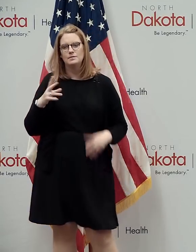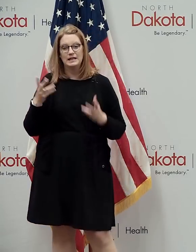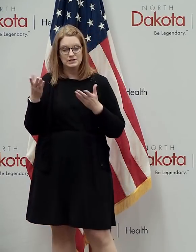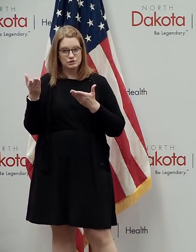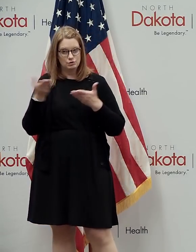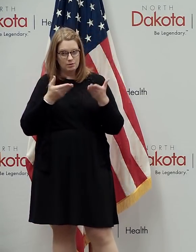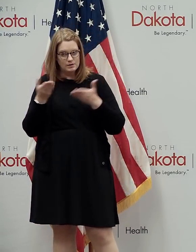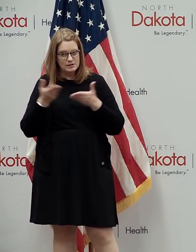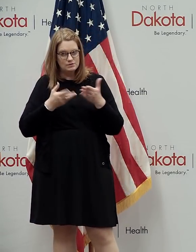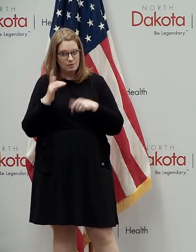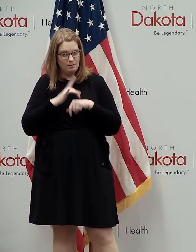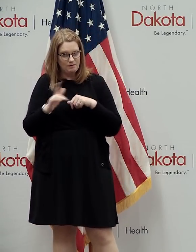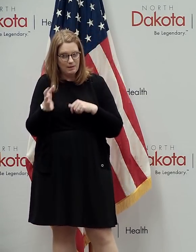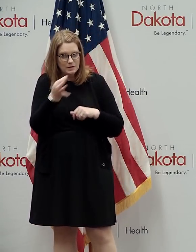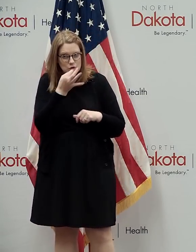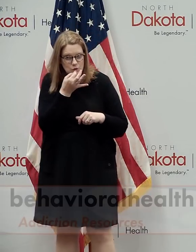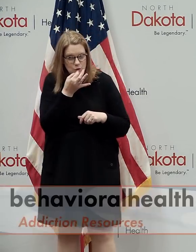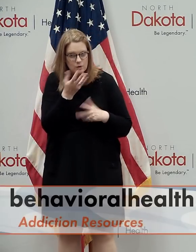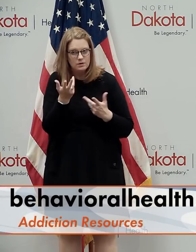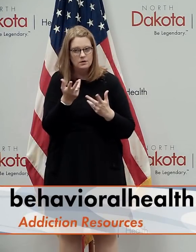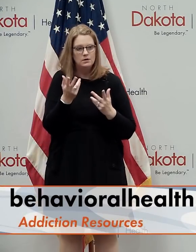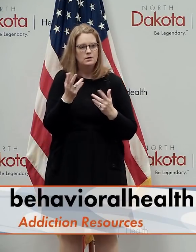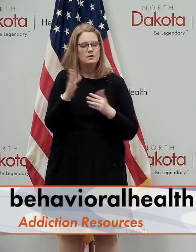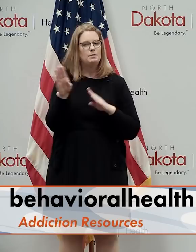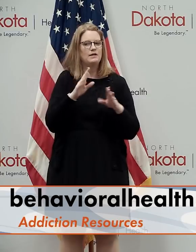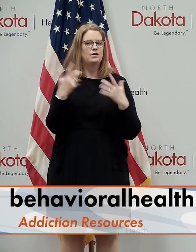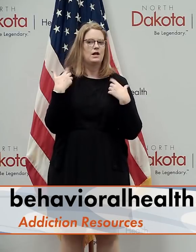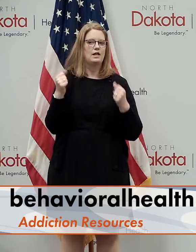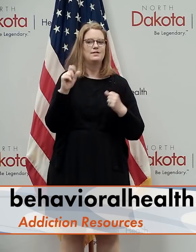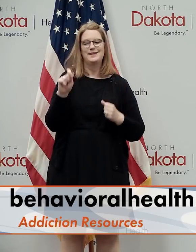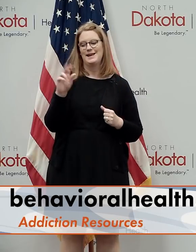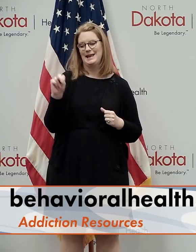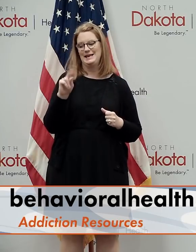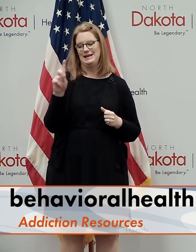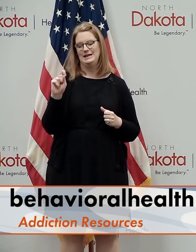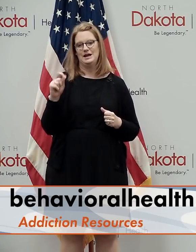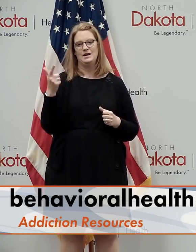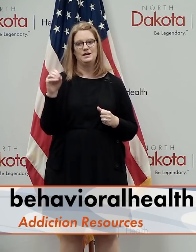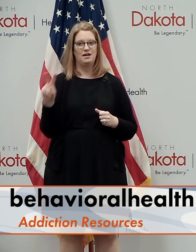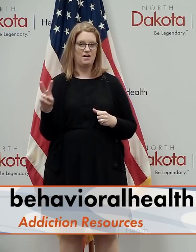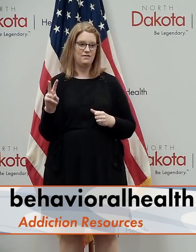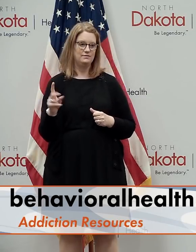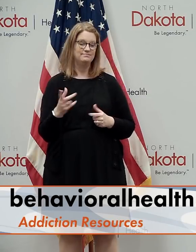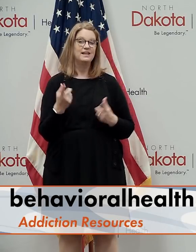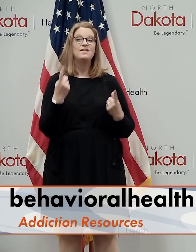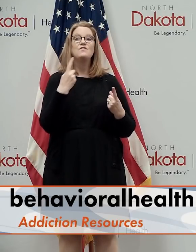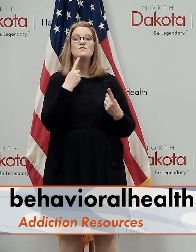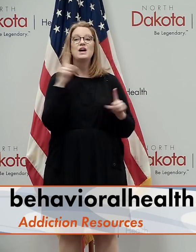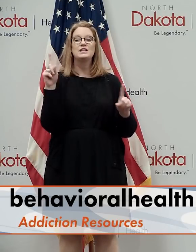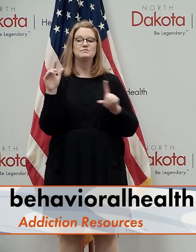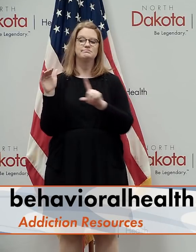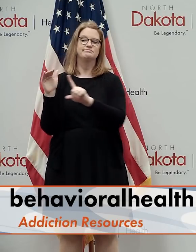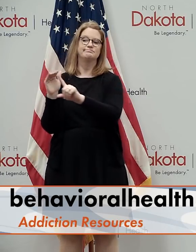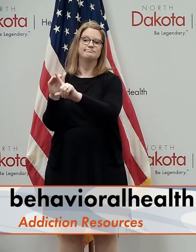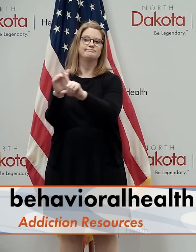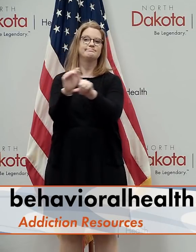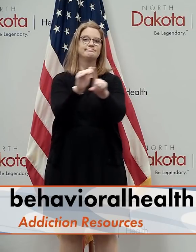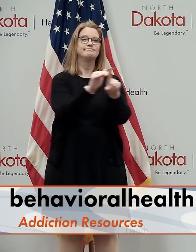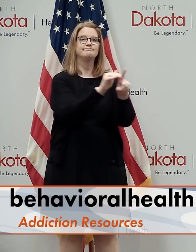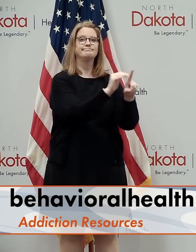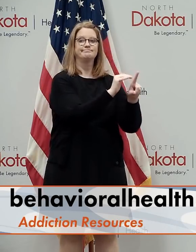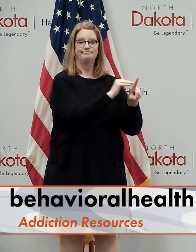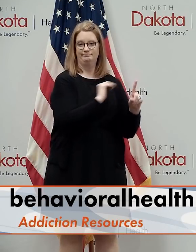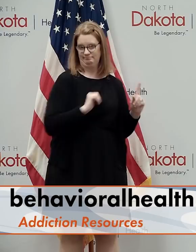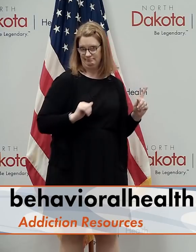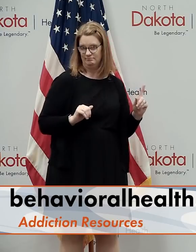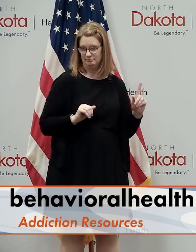will be available soon. For more information, behavioralhealth.nd.gov. And lastly, a reminder to all, if you're challenged at